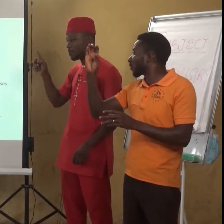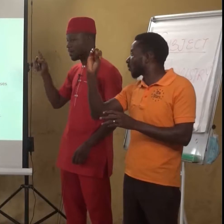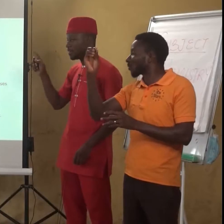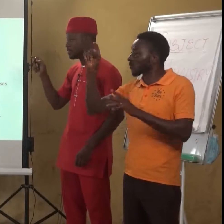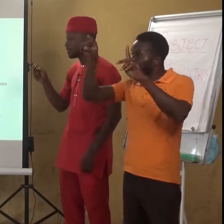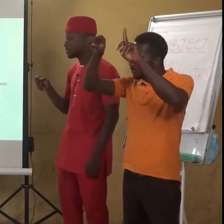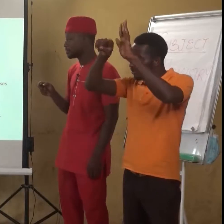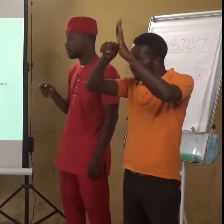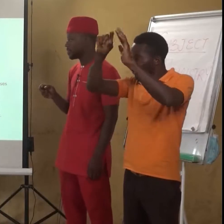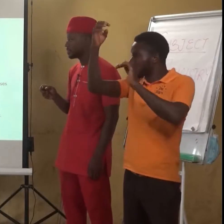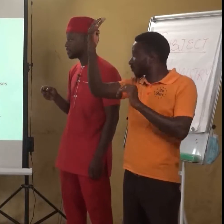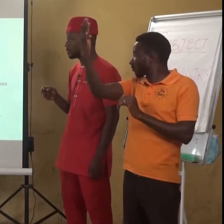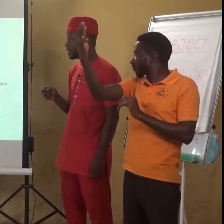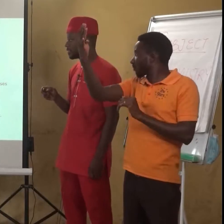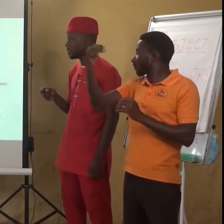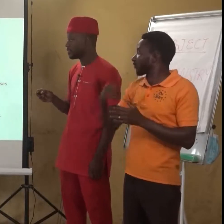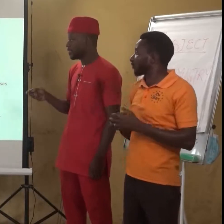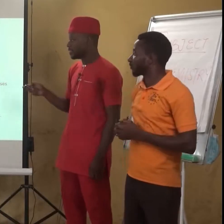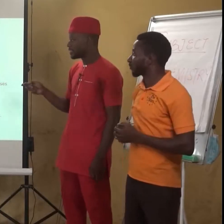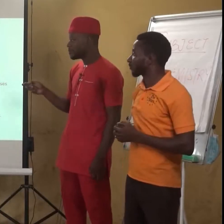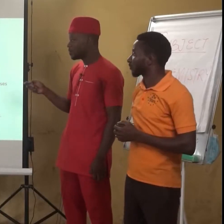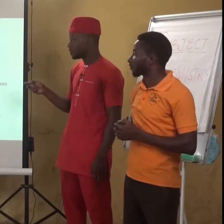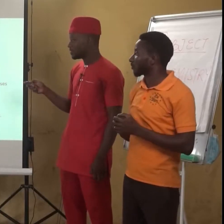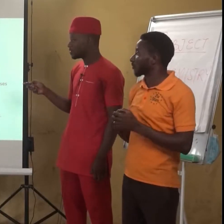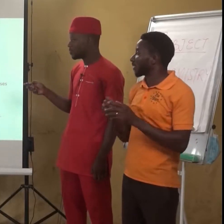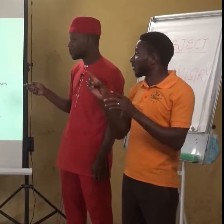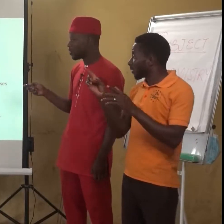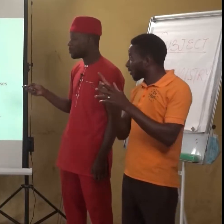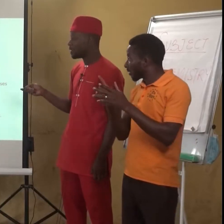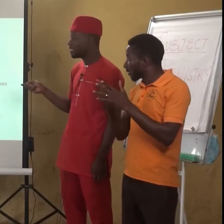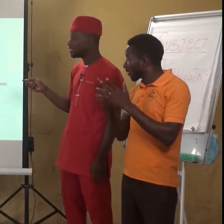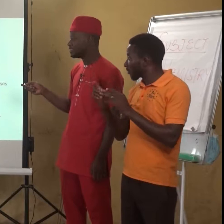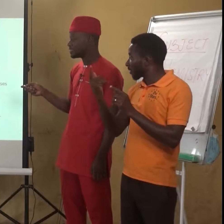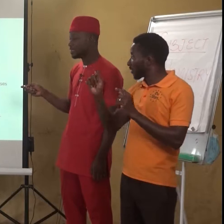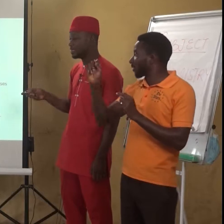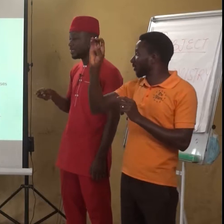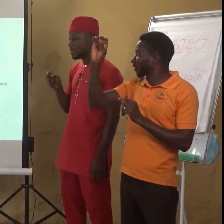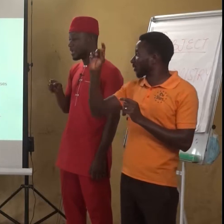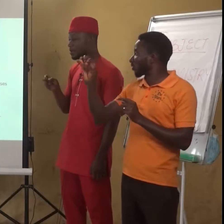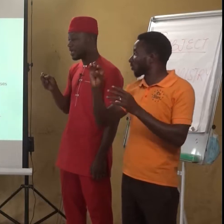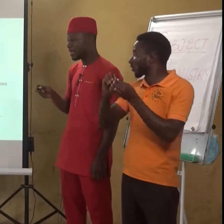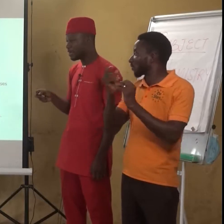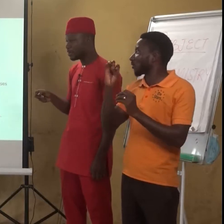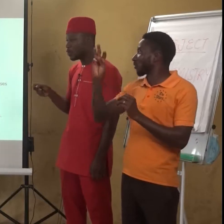MnO4 minus. I'll take it over again. Determine the oxidation number of manganese in